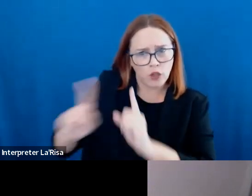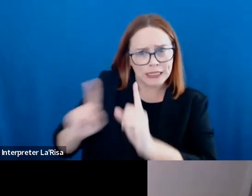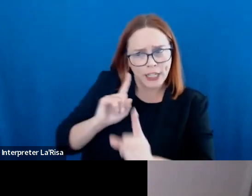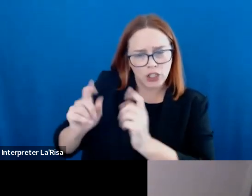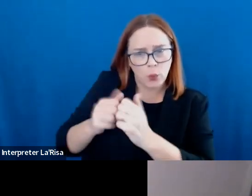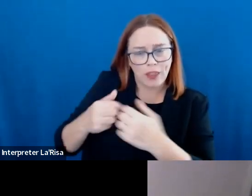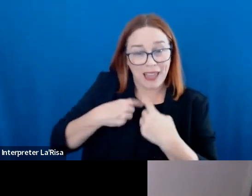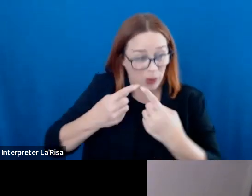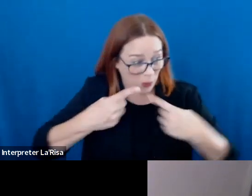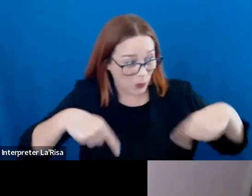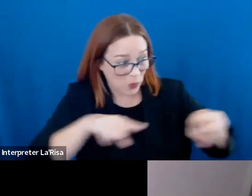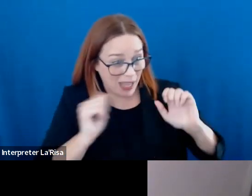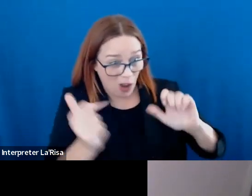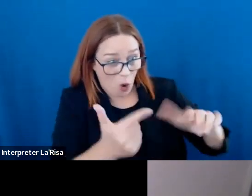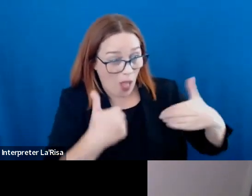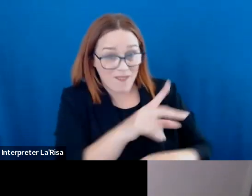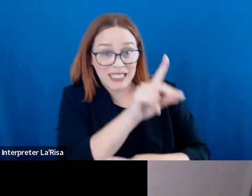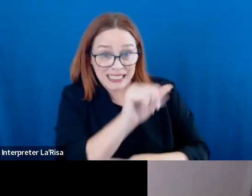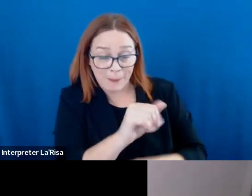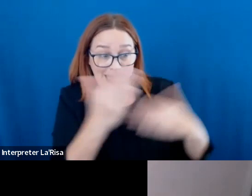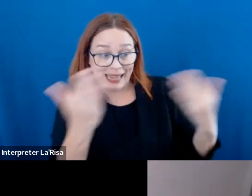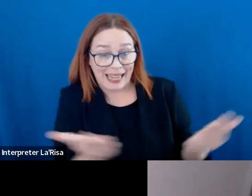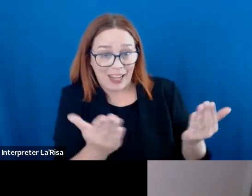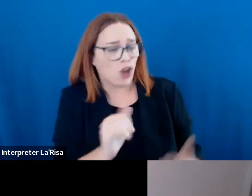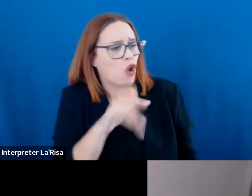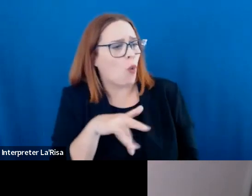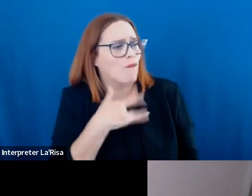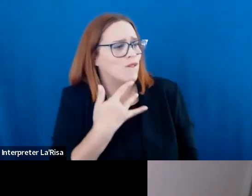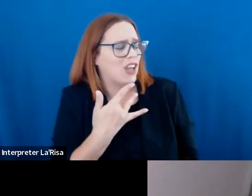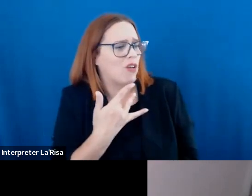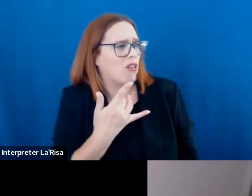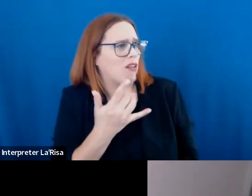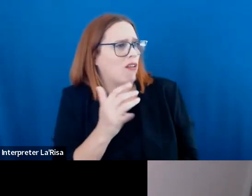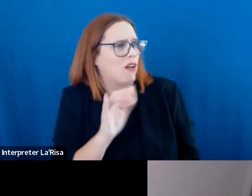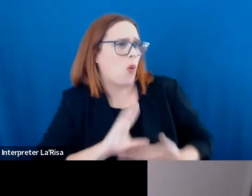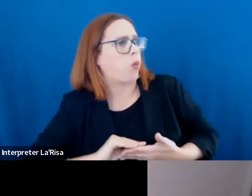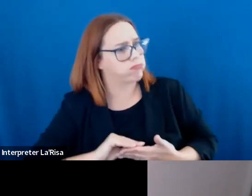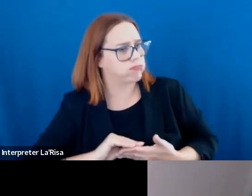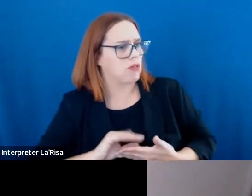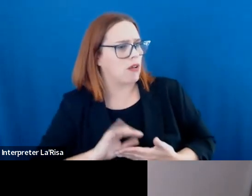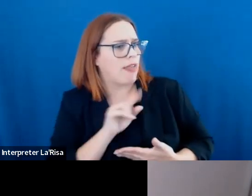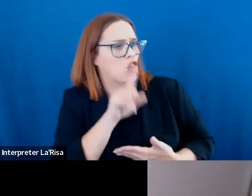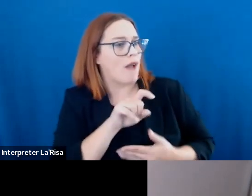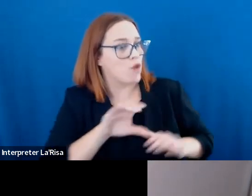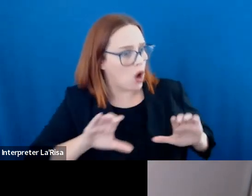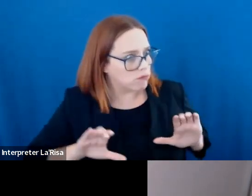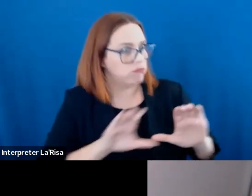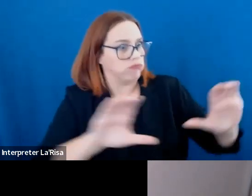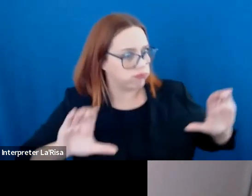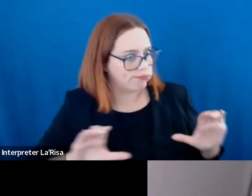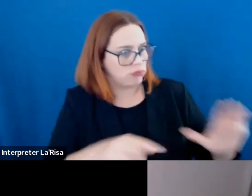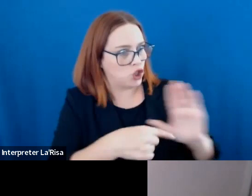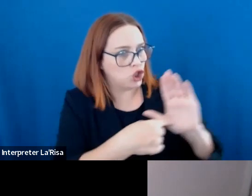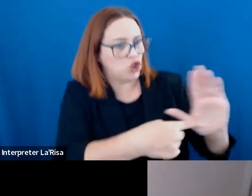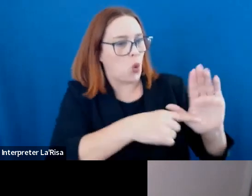have disabilities here, so don't feel ashamed, don't feel like you have to over maneuver. If you hear me